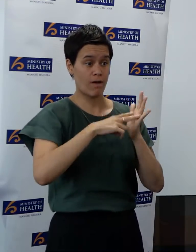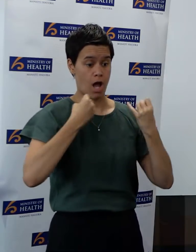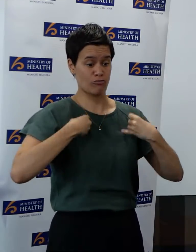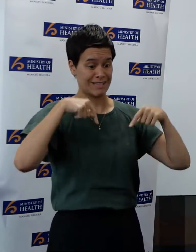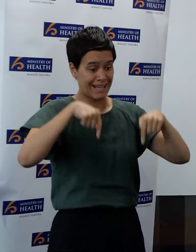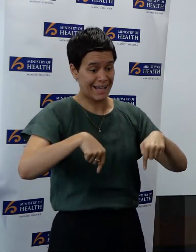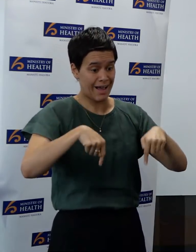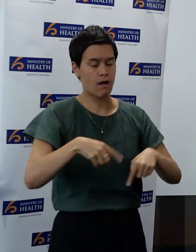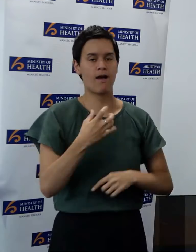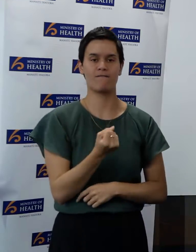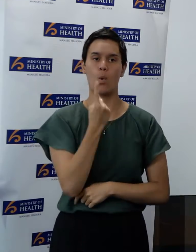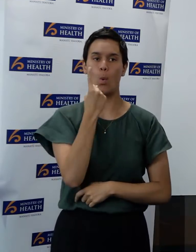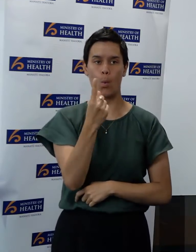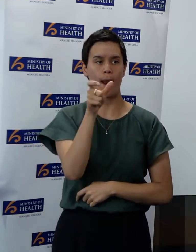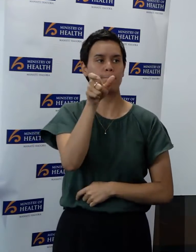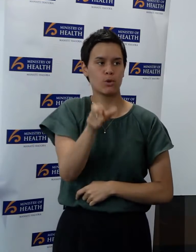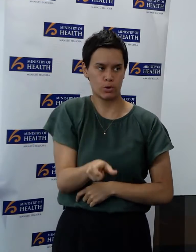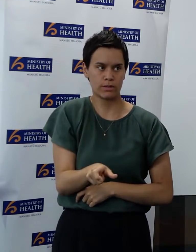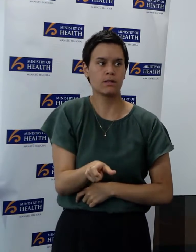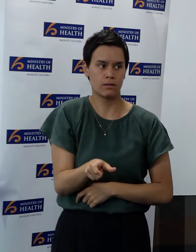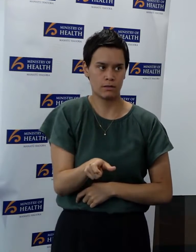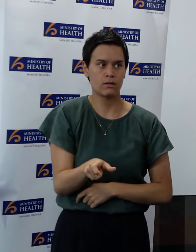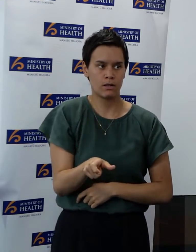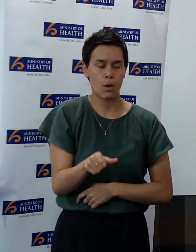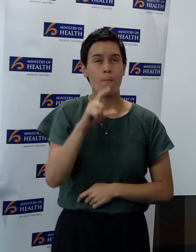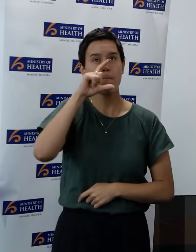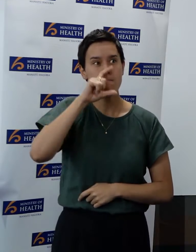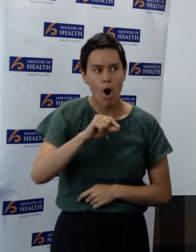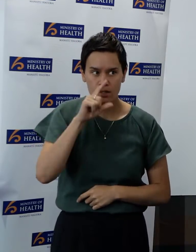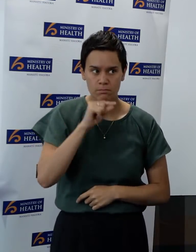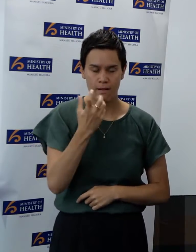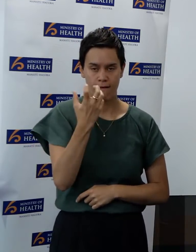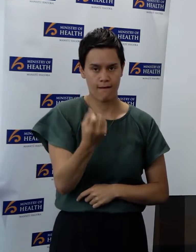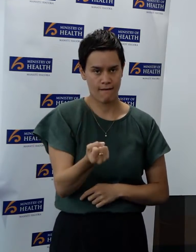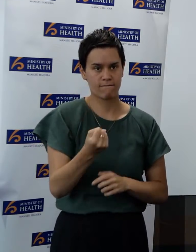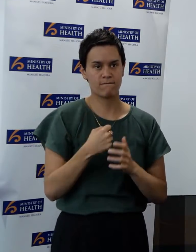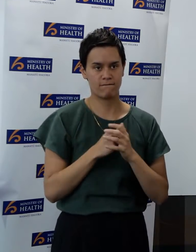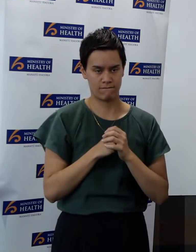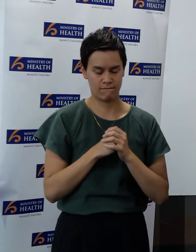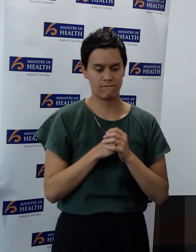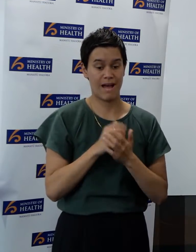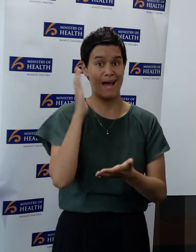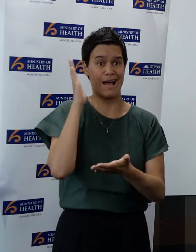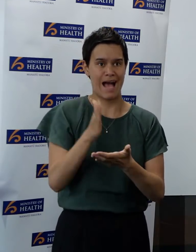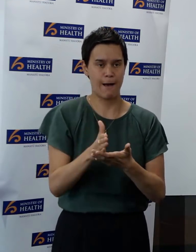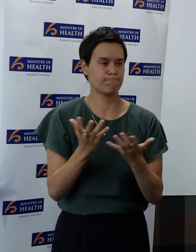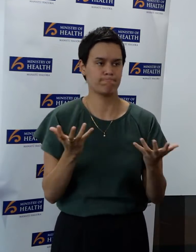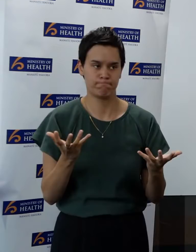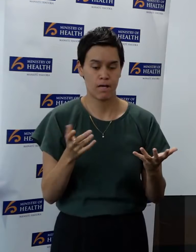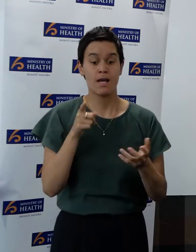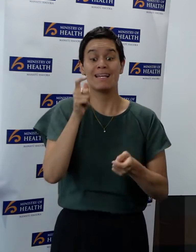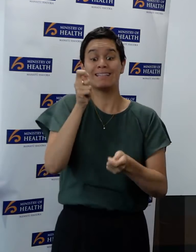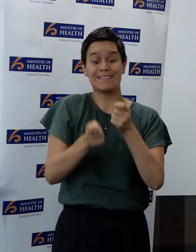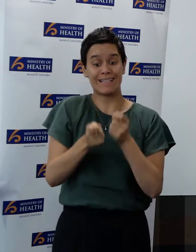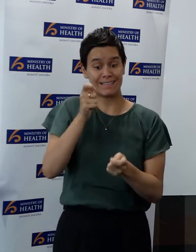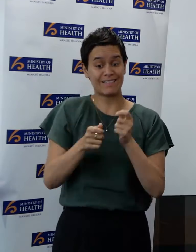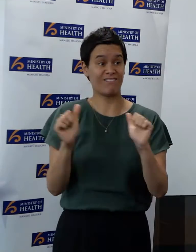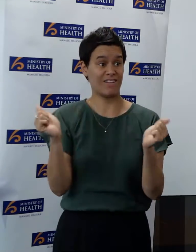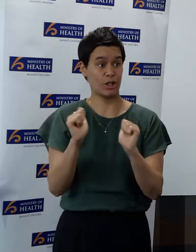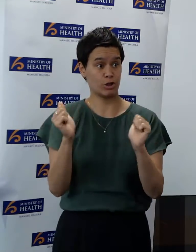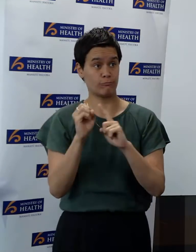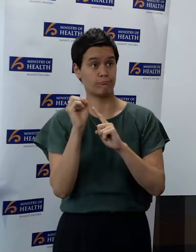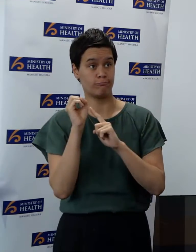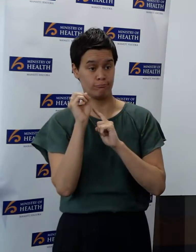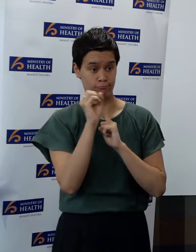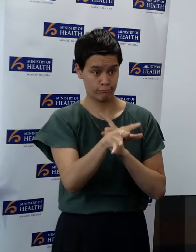who is the closest to fitting a suspected case definition, and testing has been sent off. We won't have